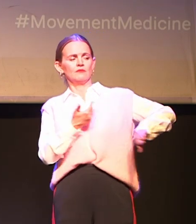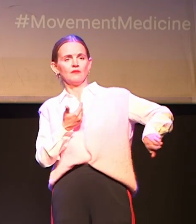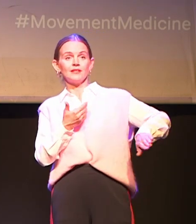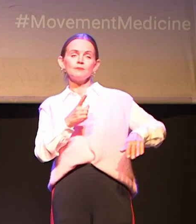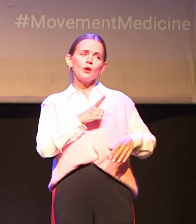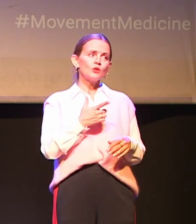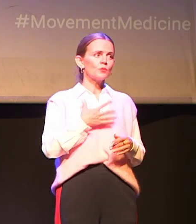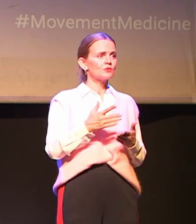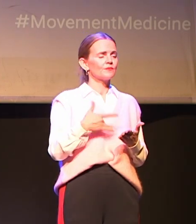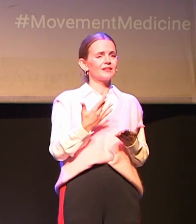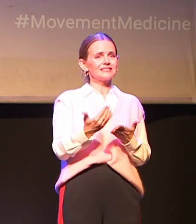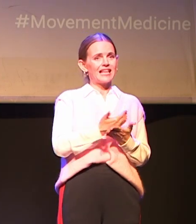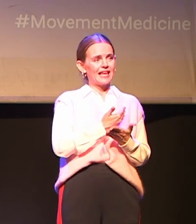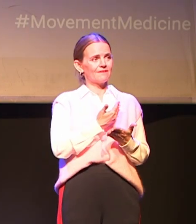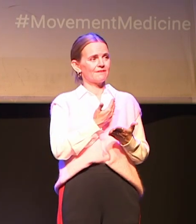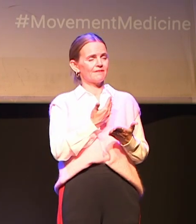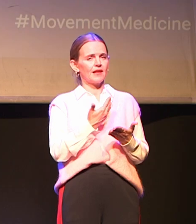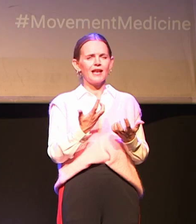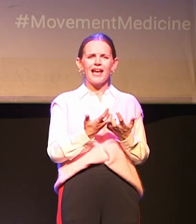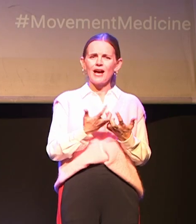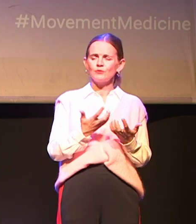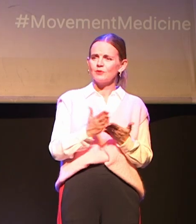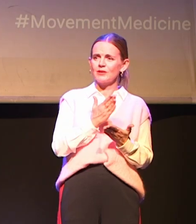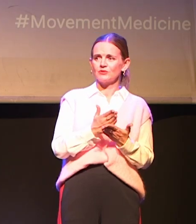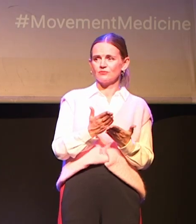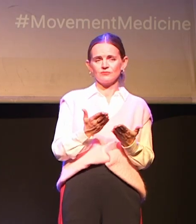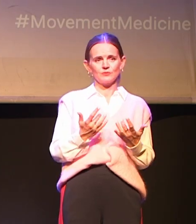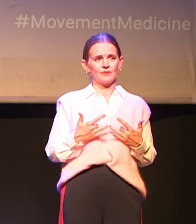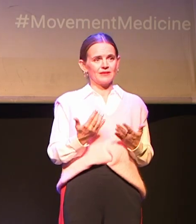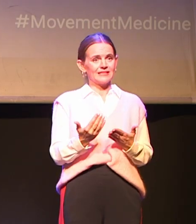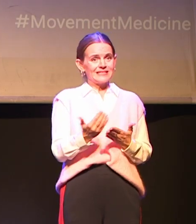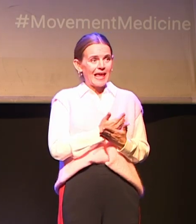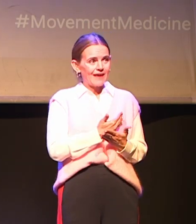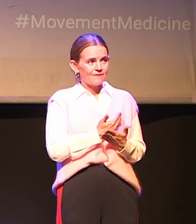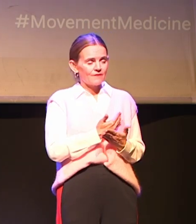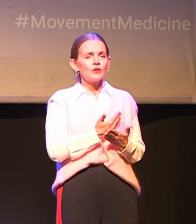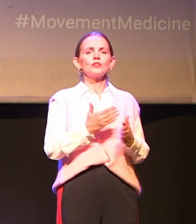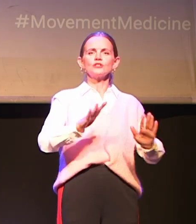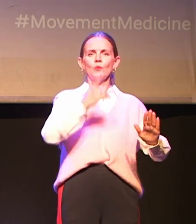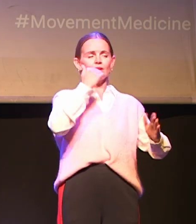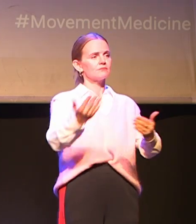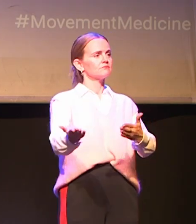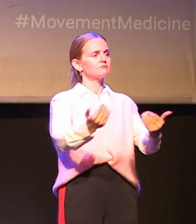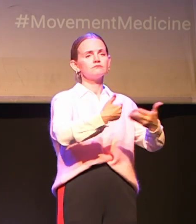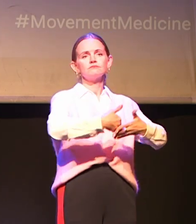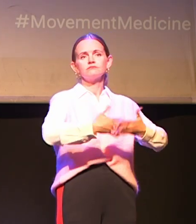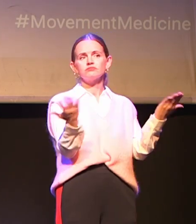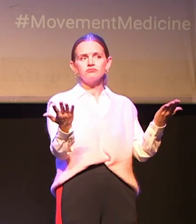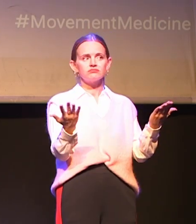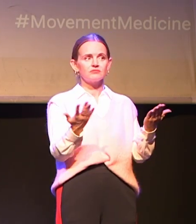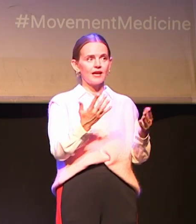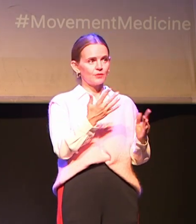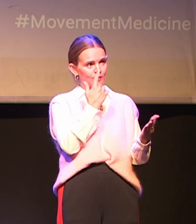in our movements. And how do we create more embodied sense of safety so more folks can come in wherever they are and be received and